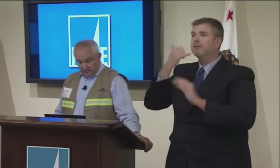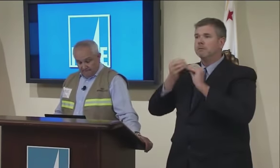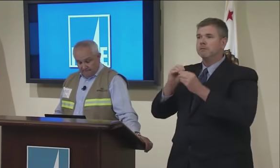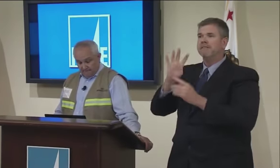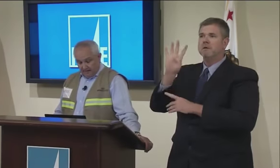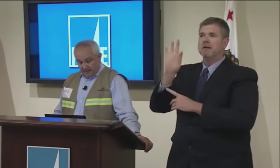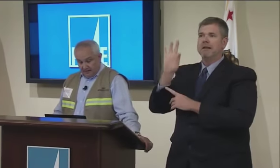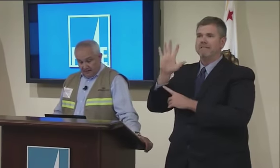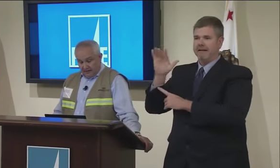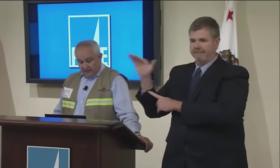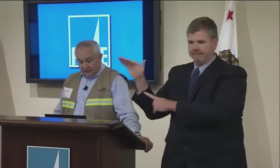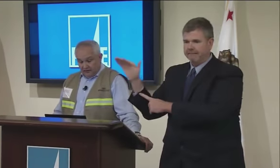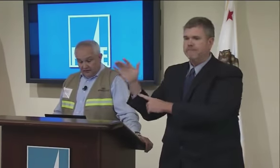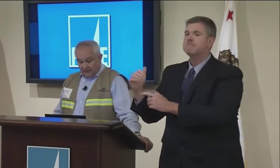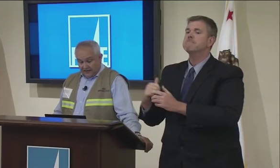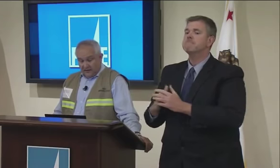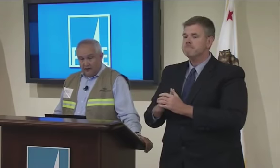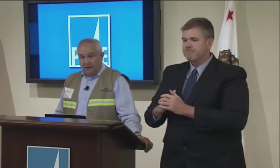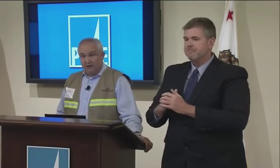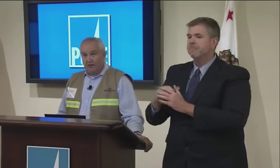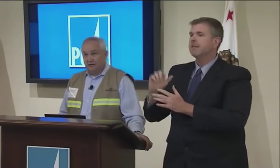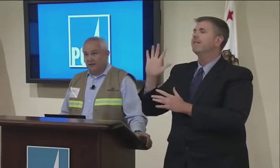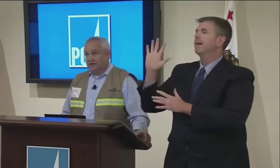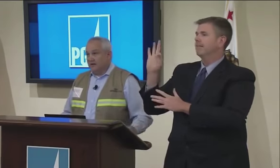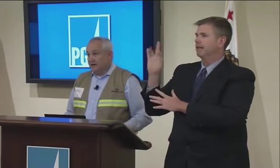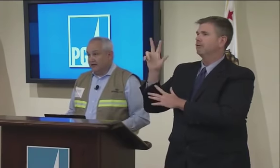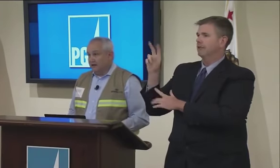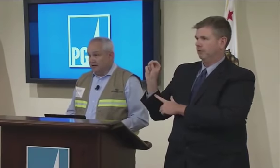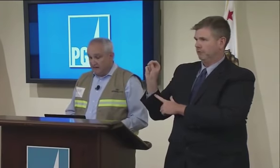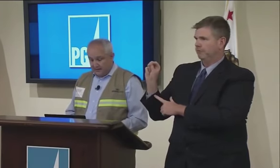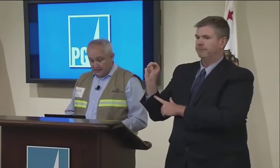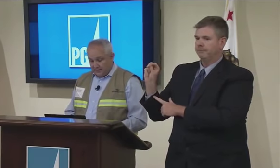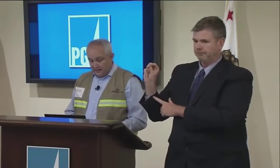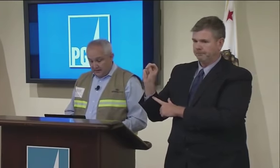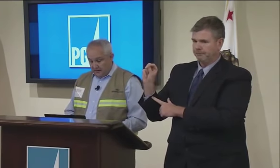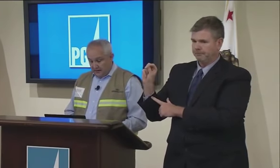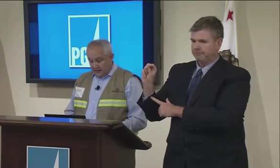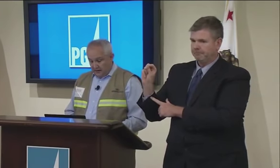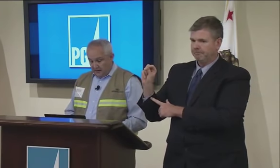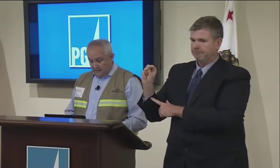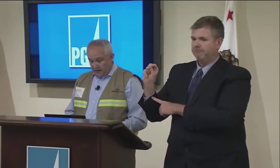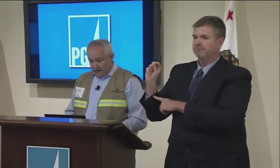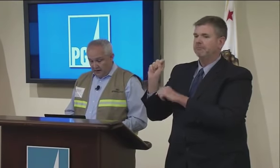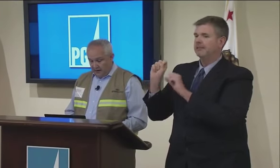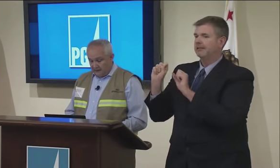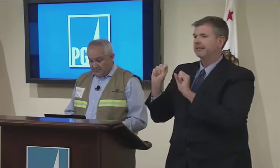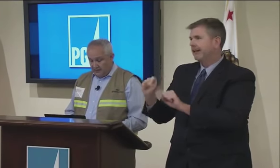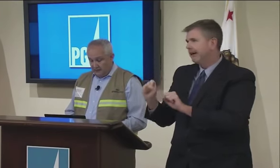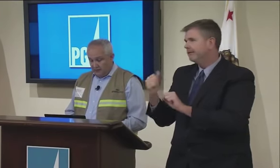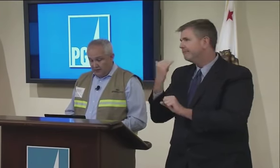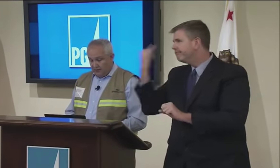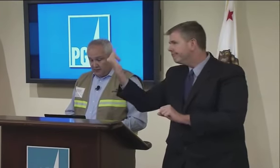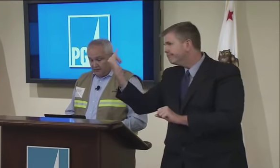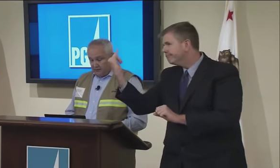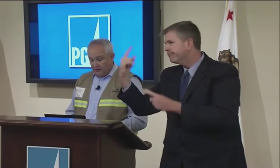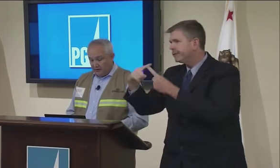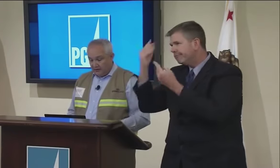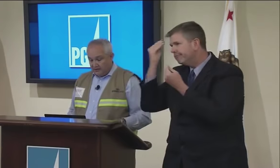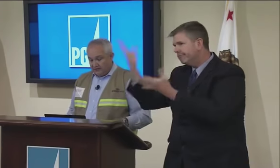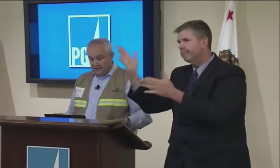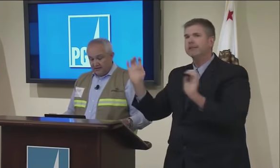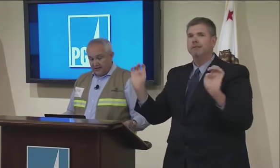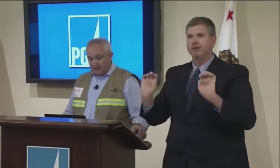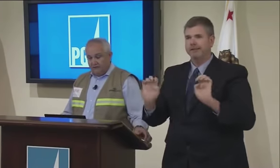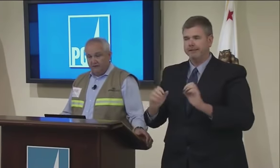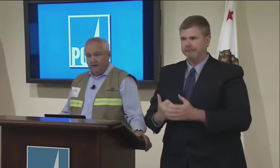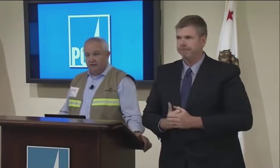415-973-5930. And we envision things going about 30 minutes tonight like they did last night. Our lineup tonight will be our principal